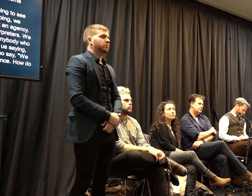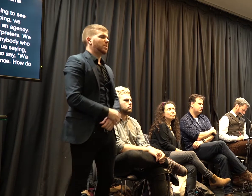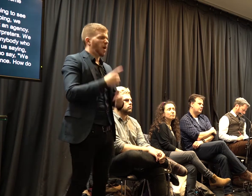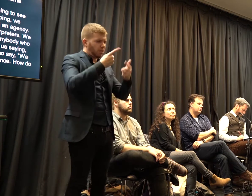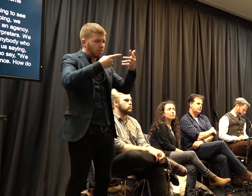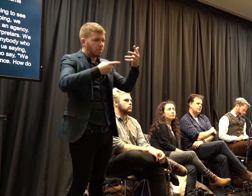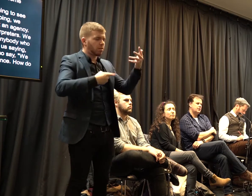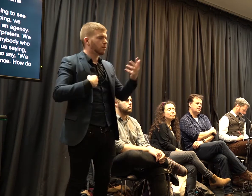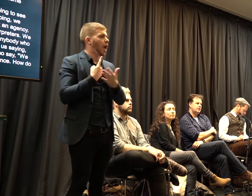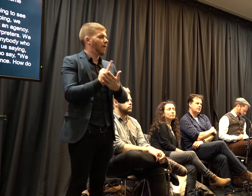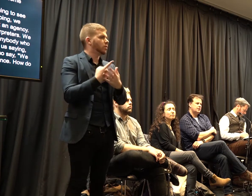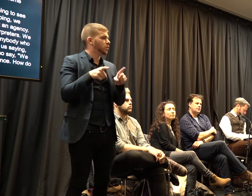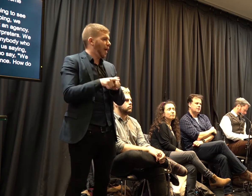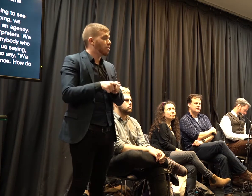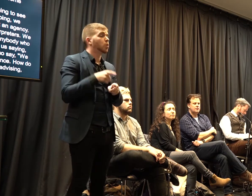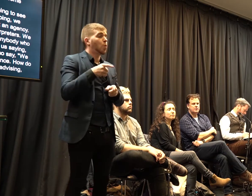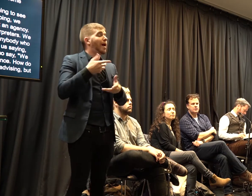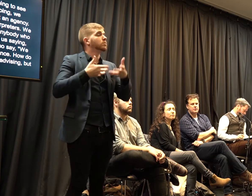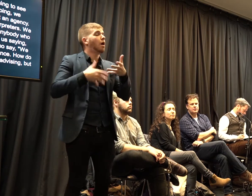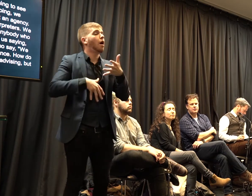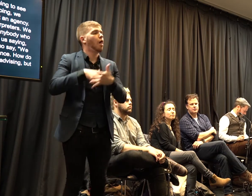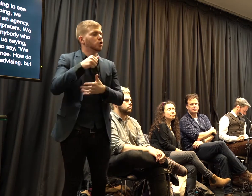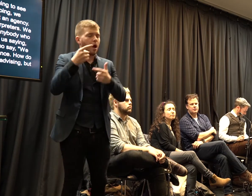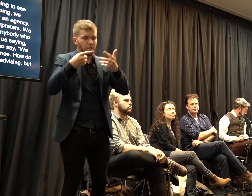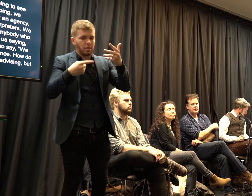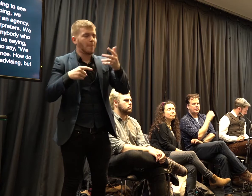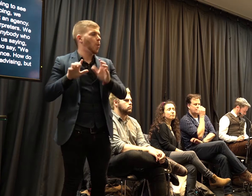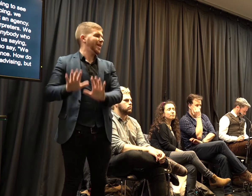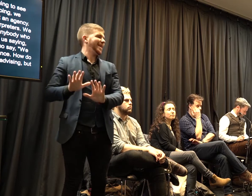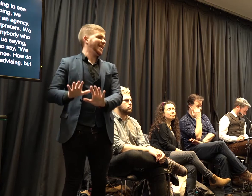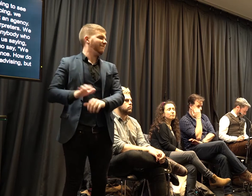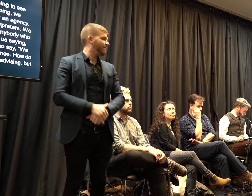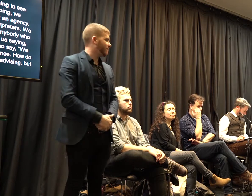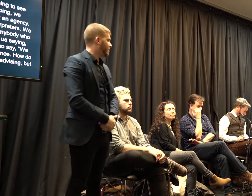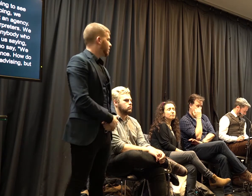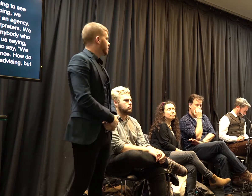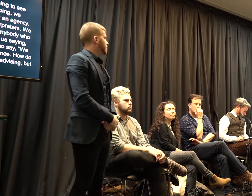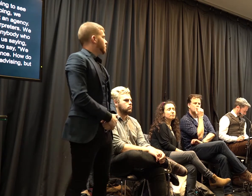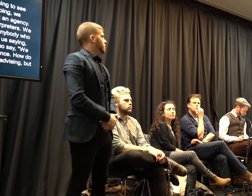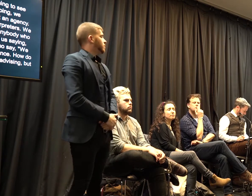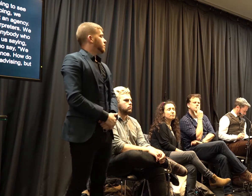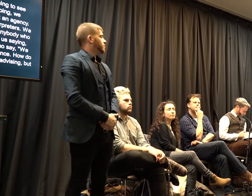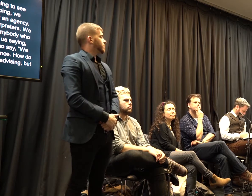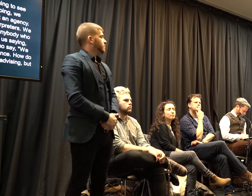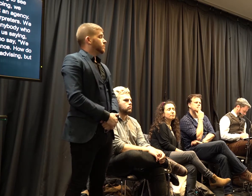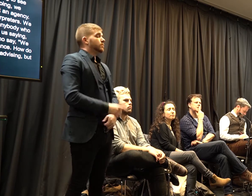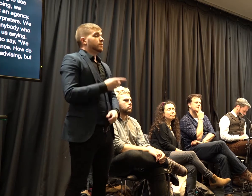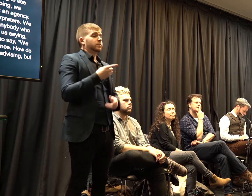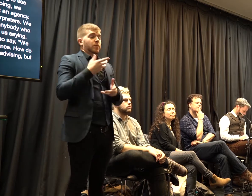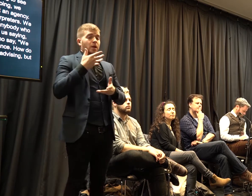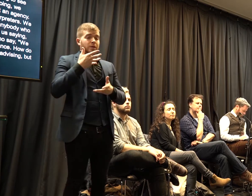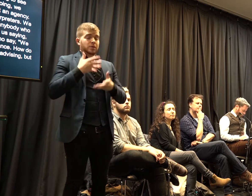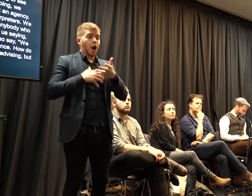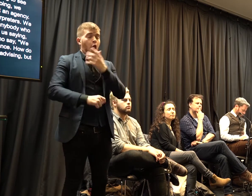things. So that's Signed Culture. There's other things I won't go into. So with Signed Culture